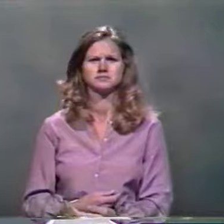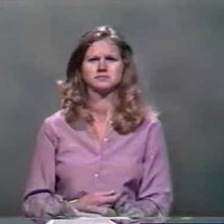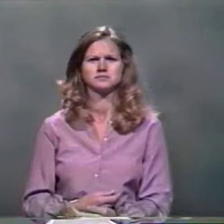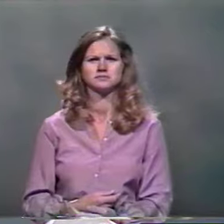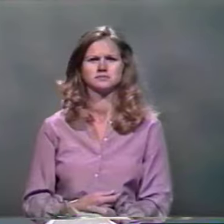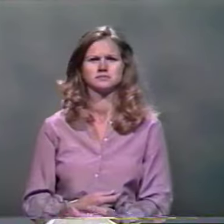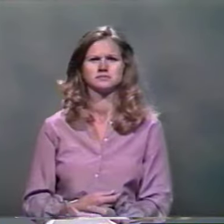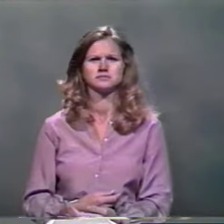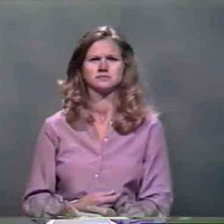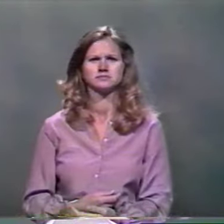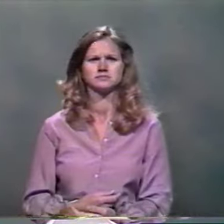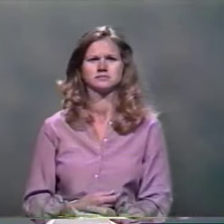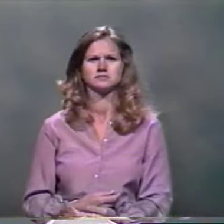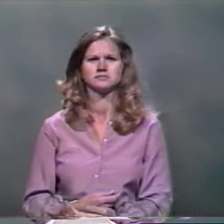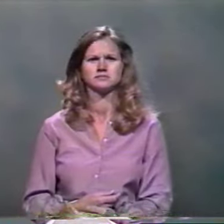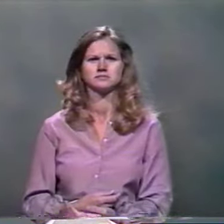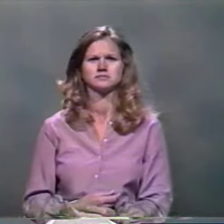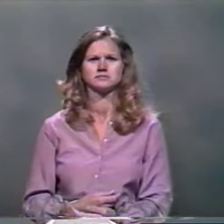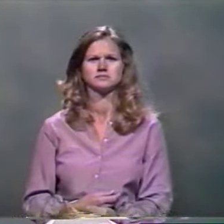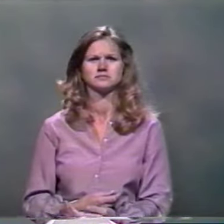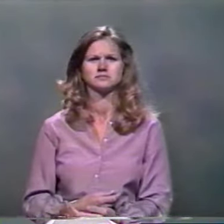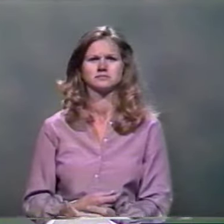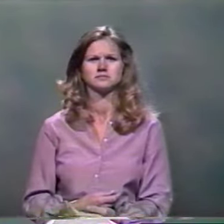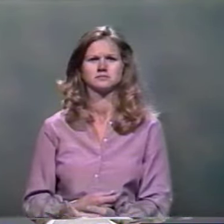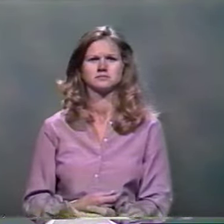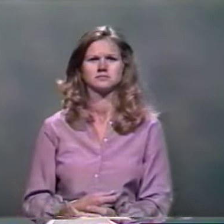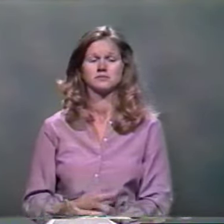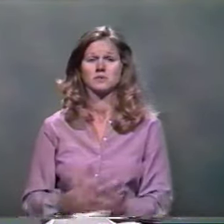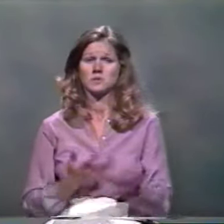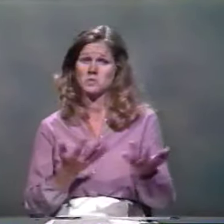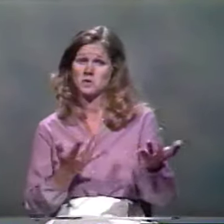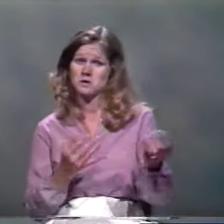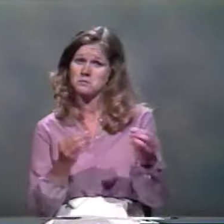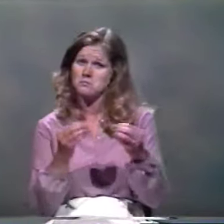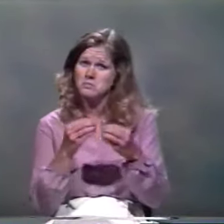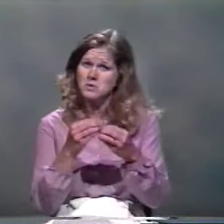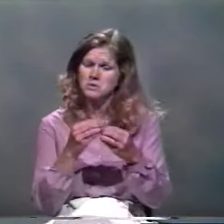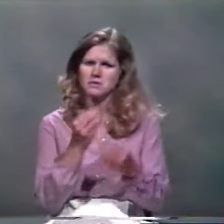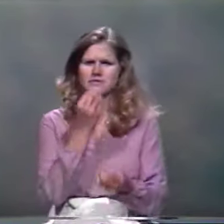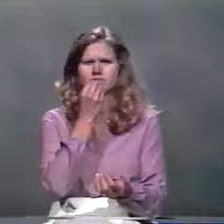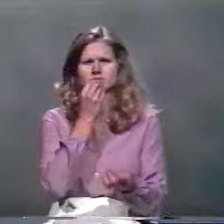If we wait any more, the food will spoil.